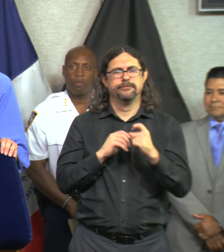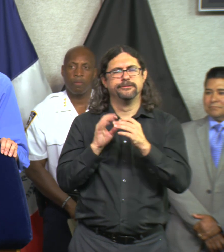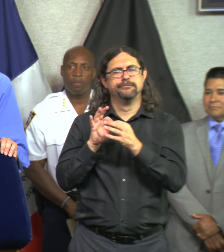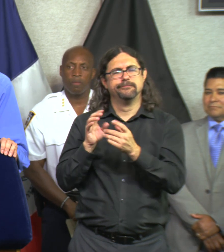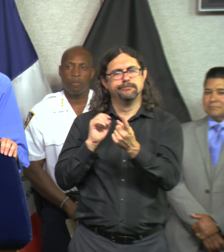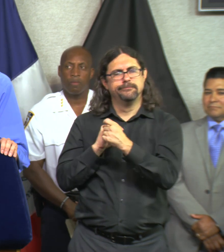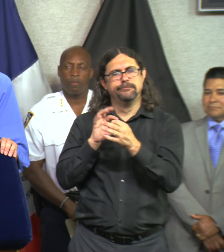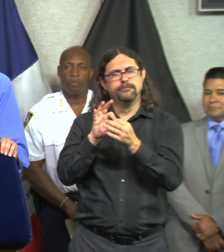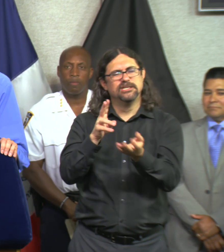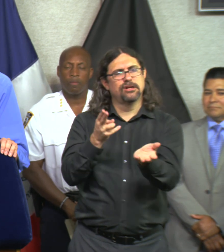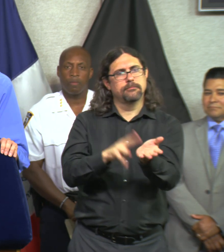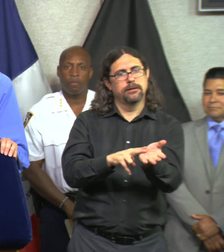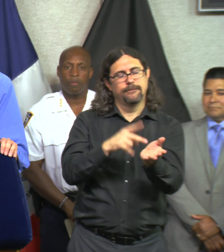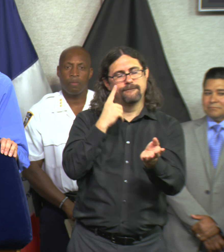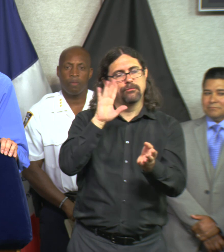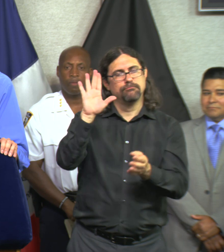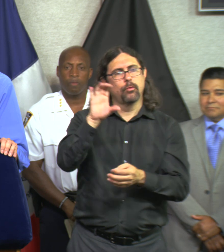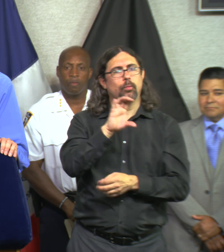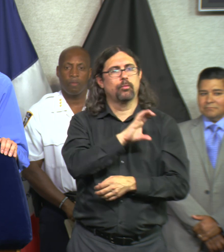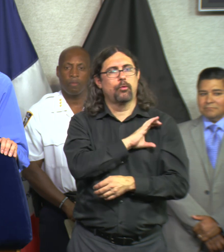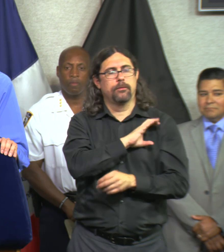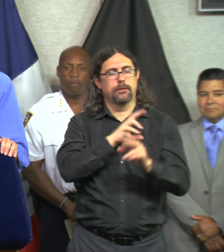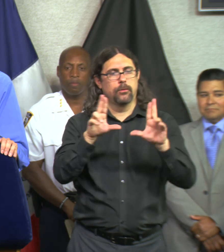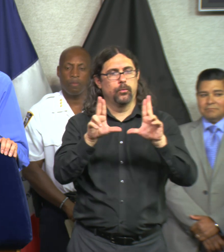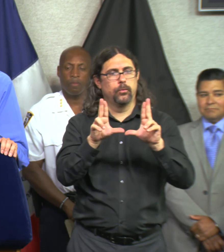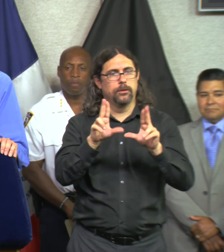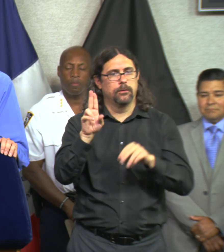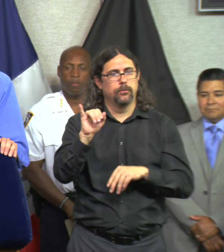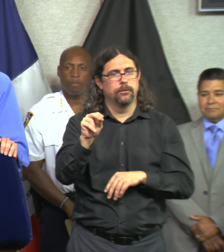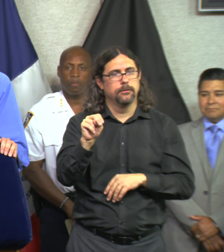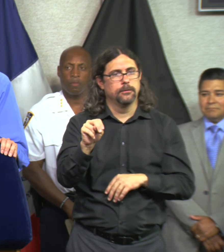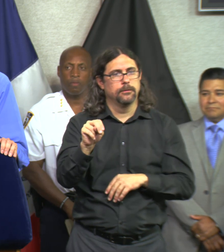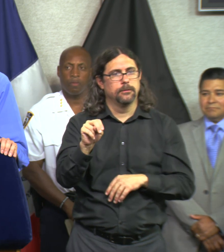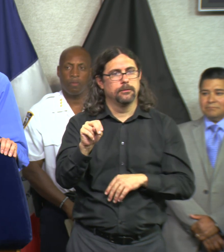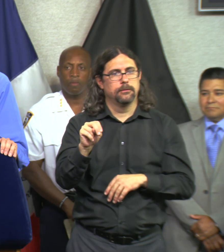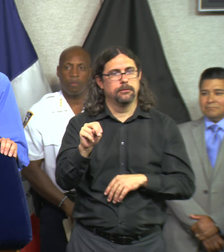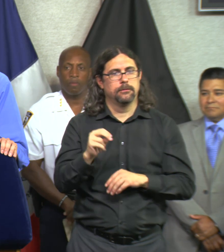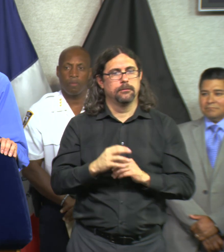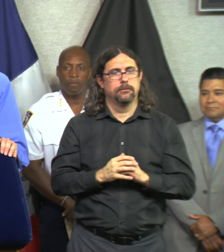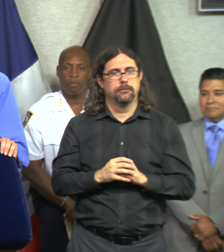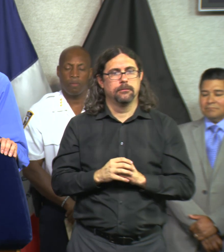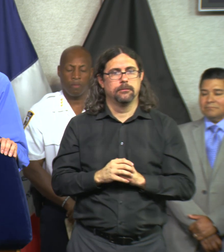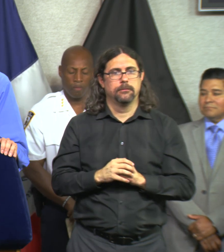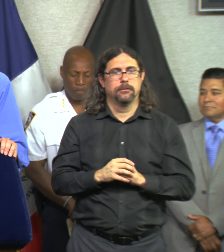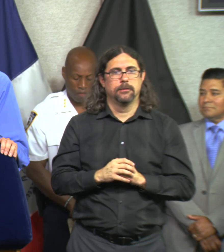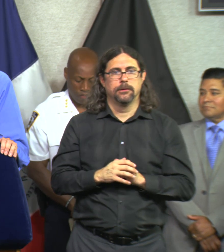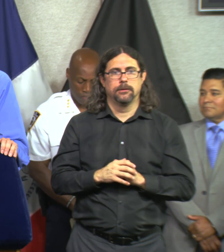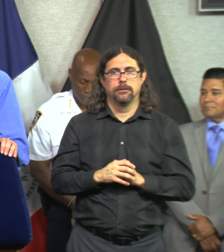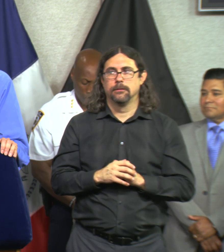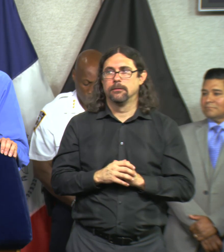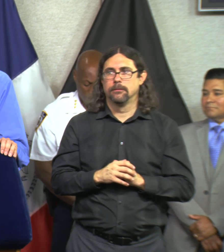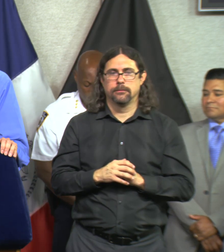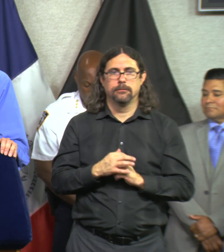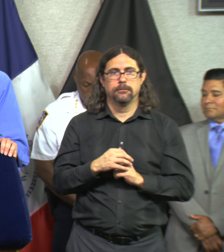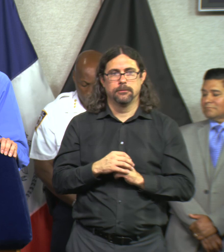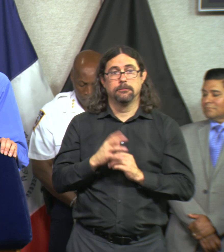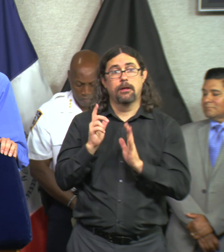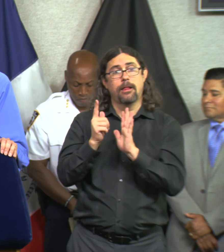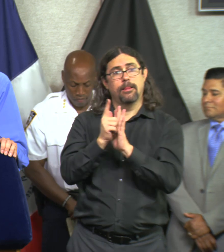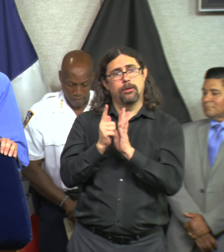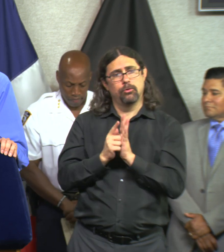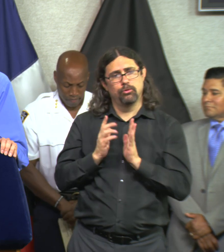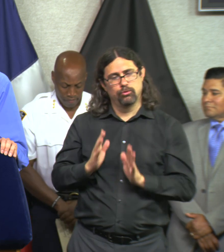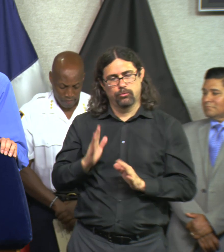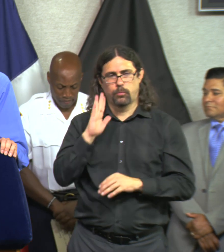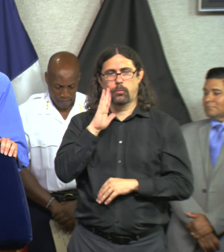happily talk to you about that. Again, the issue here is state law determines the personnel process, the discipline process. We follow